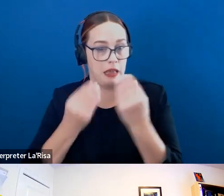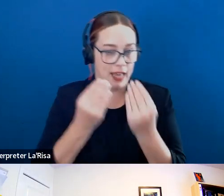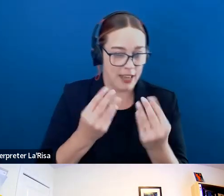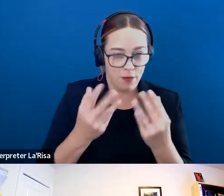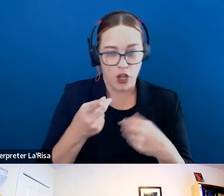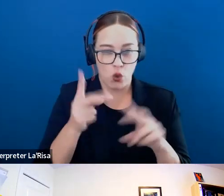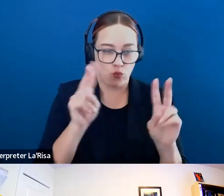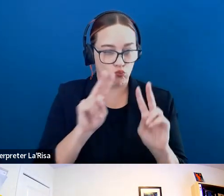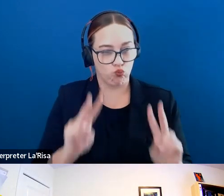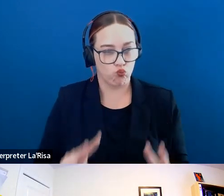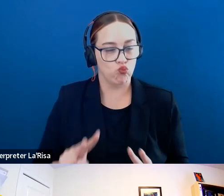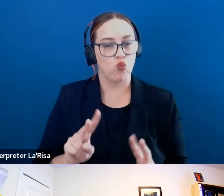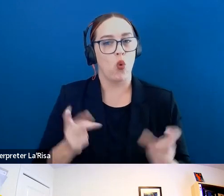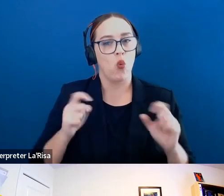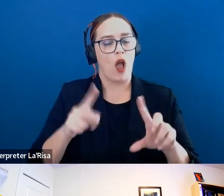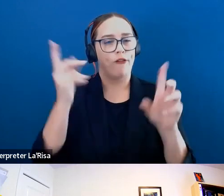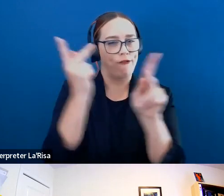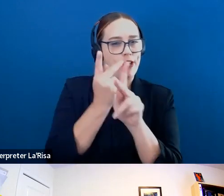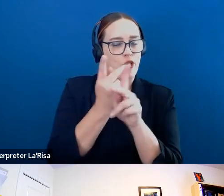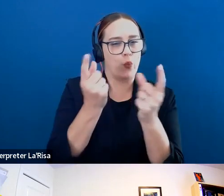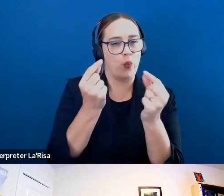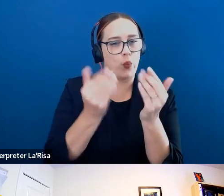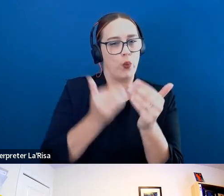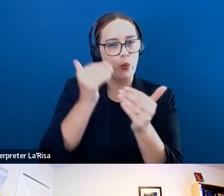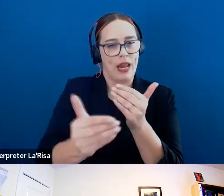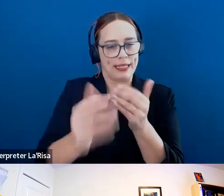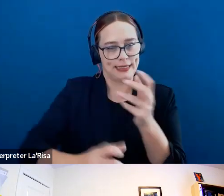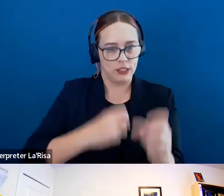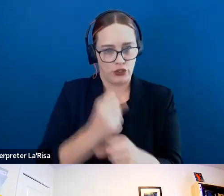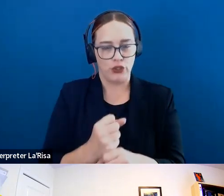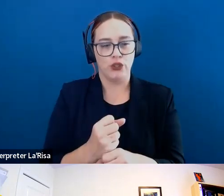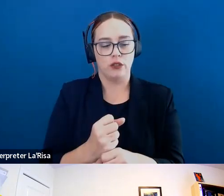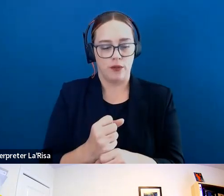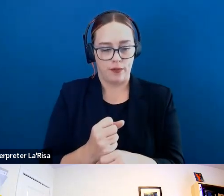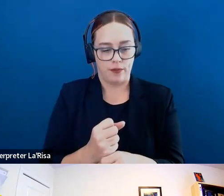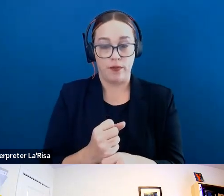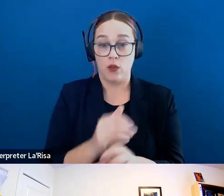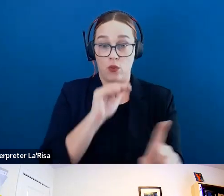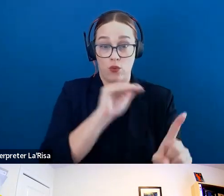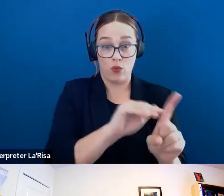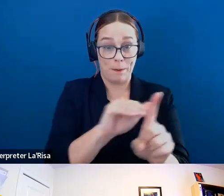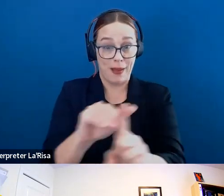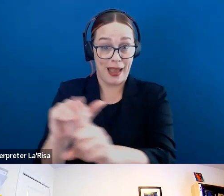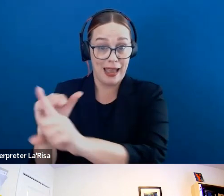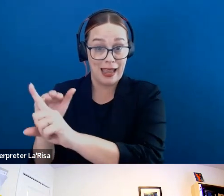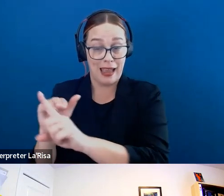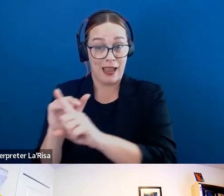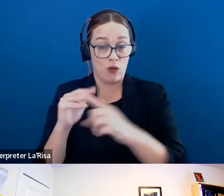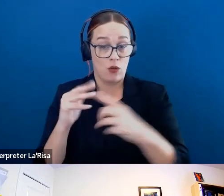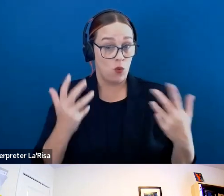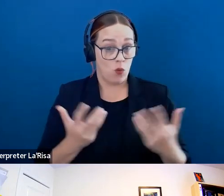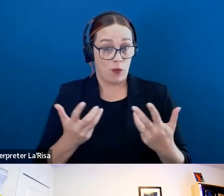direction that you seek to take in the upcoming new year. What I want to remind folks here is